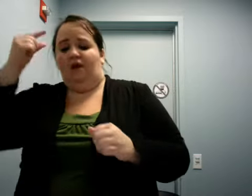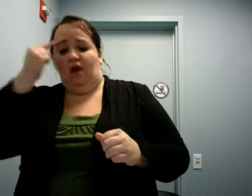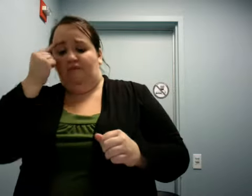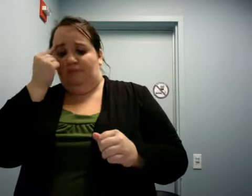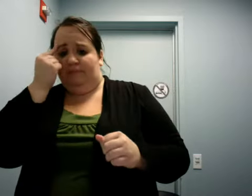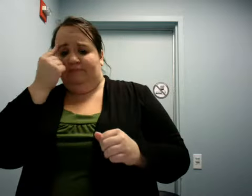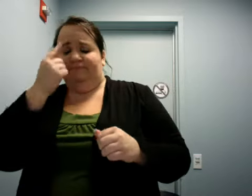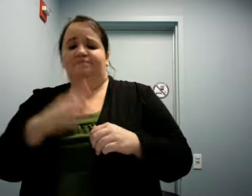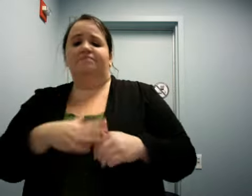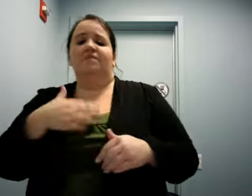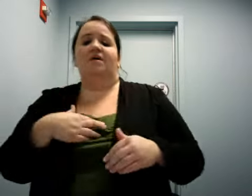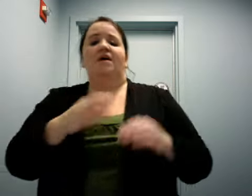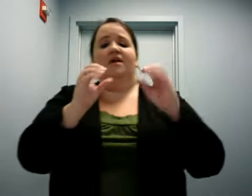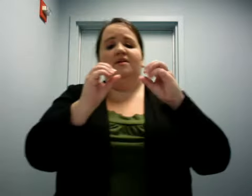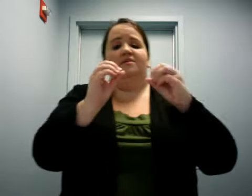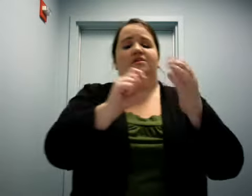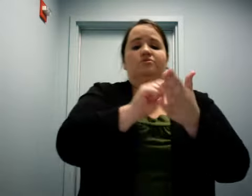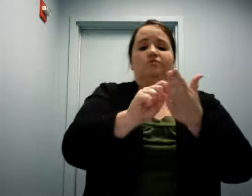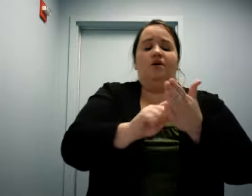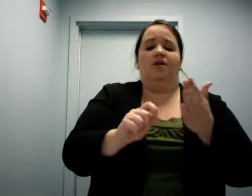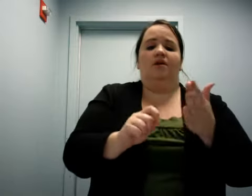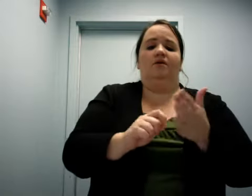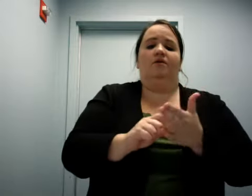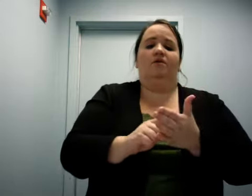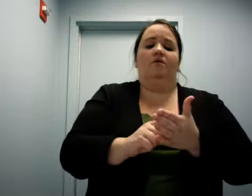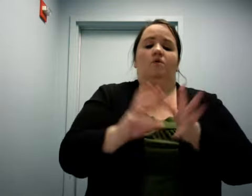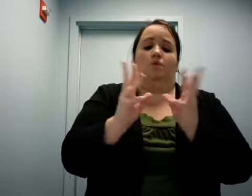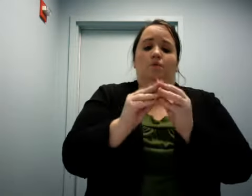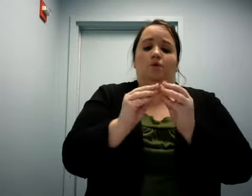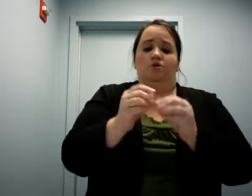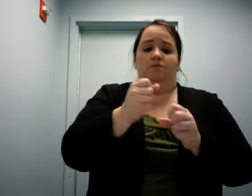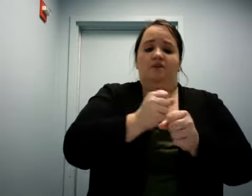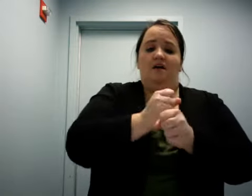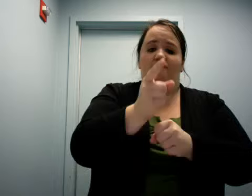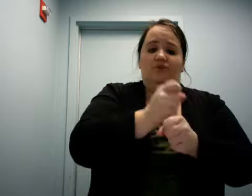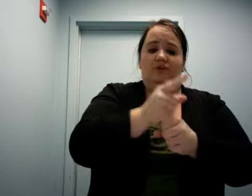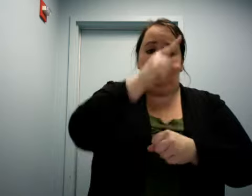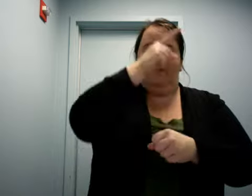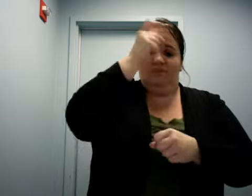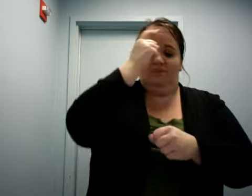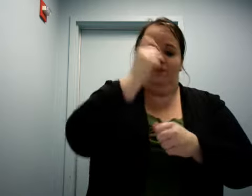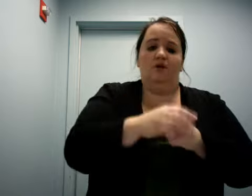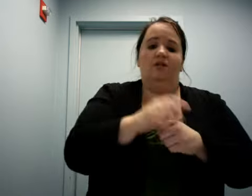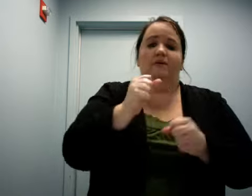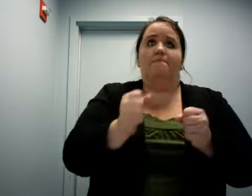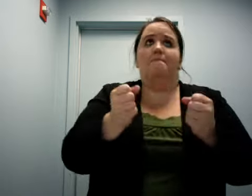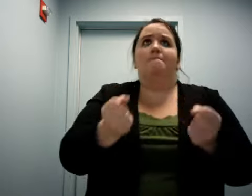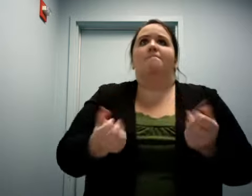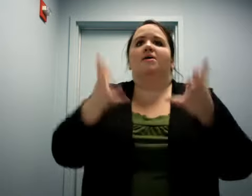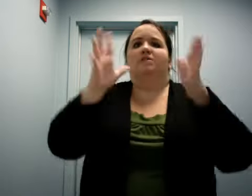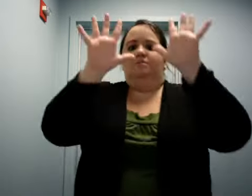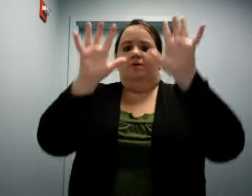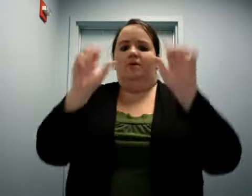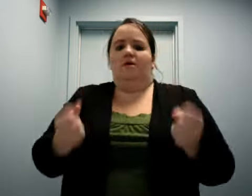teach writing workshops in Lagos every summer and it is amazing to me how many people apply, how many people are eager to